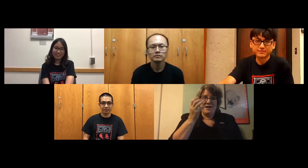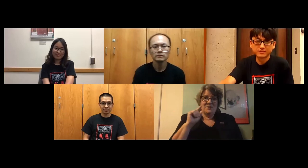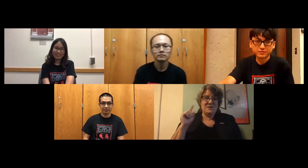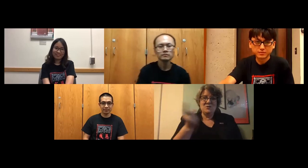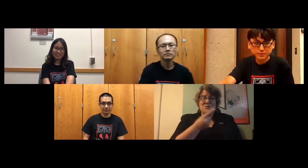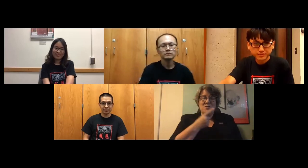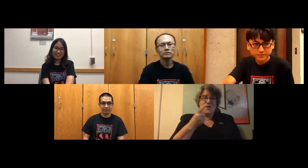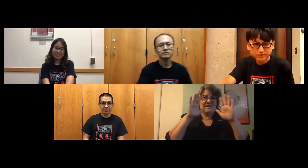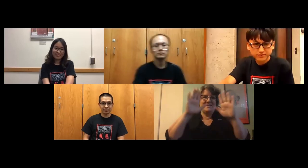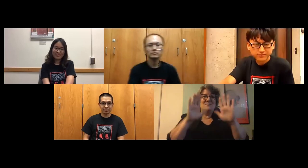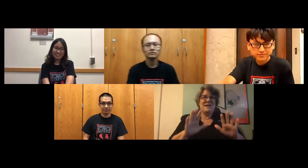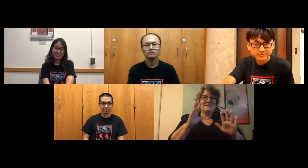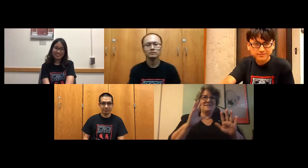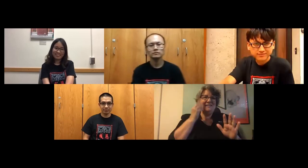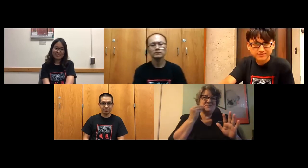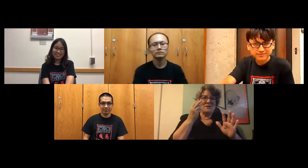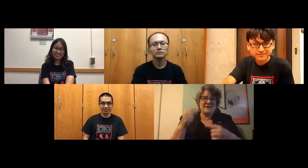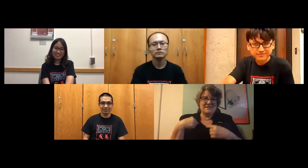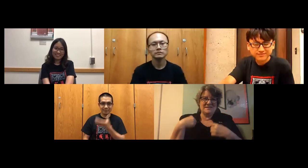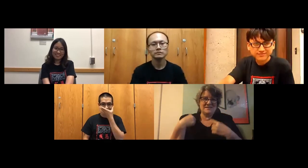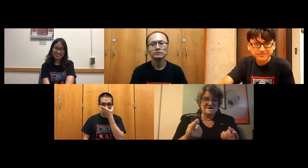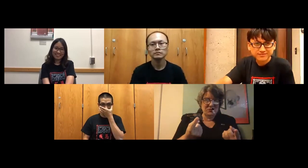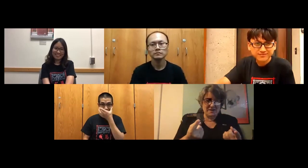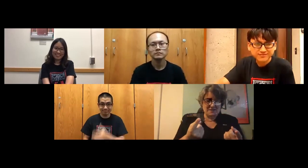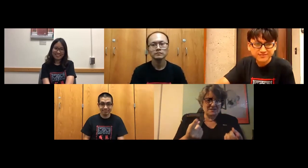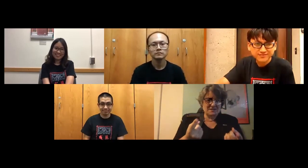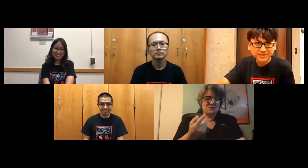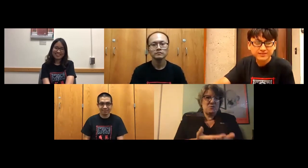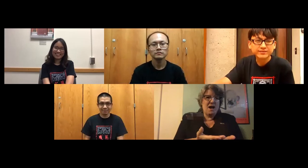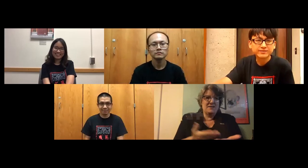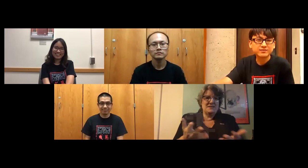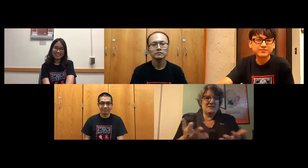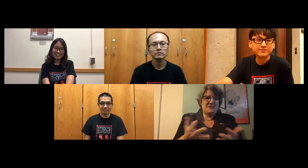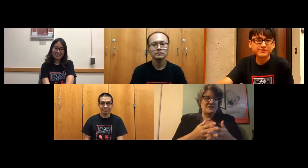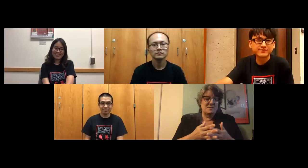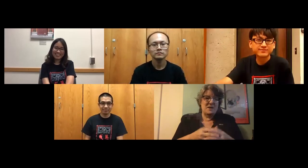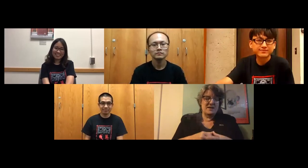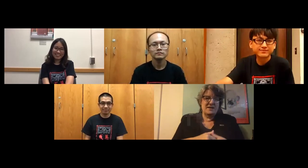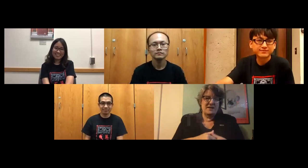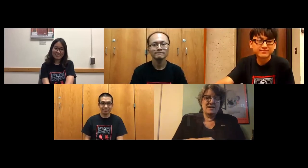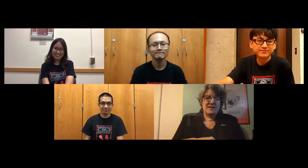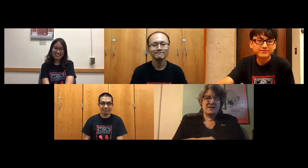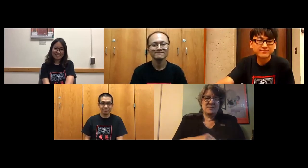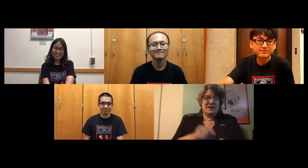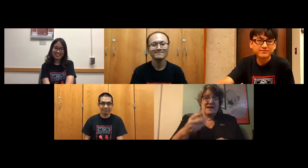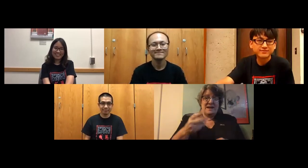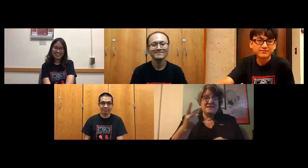Wow, you've all had an amazing experience since you've arrived here in America, and I've seen